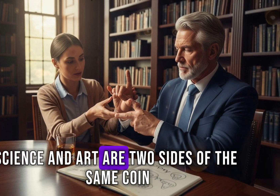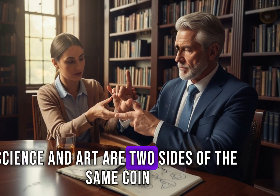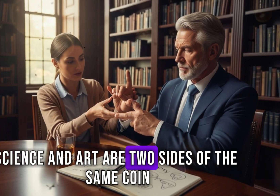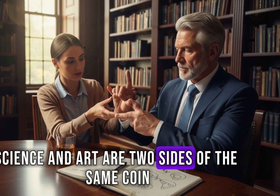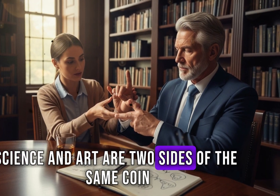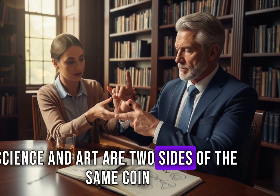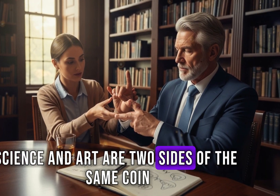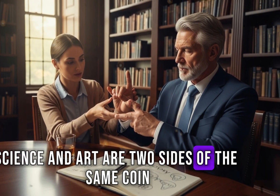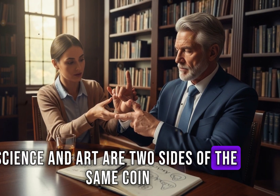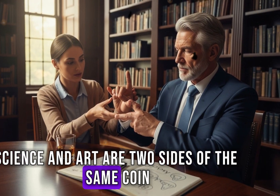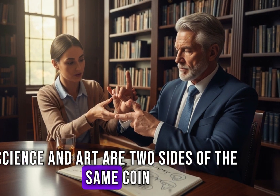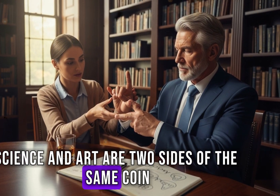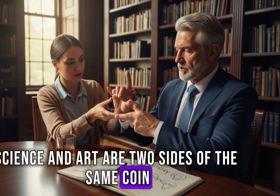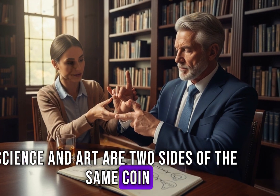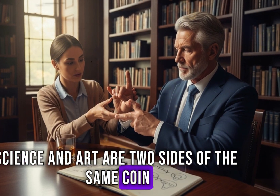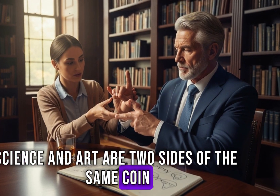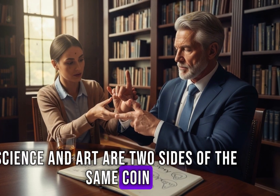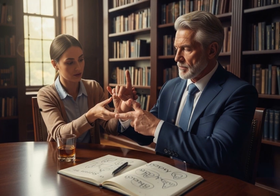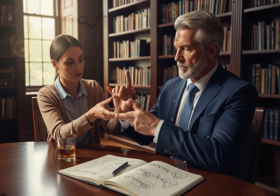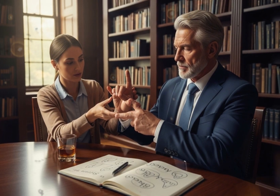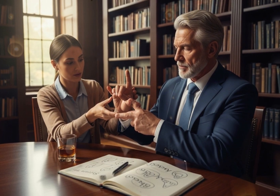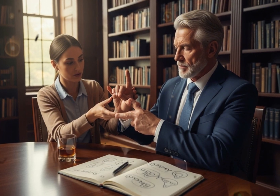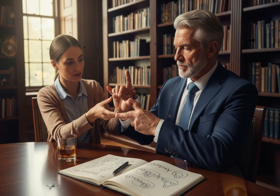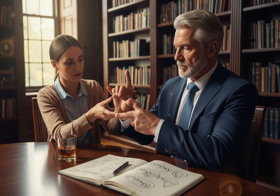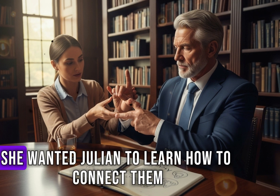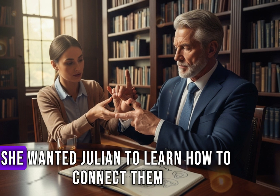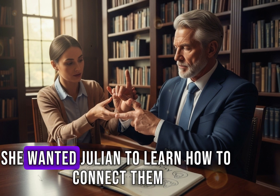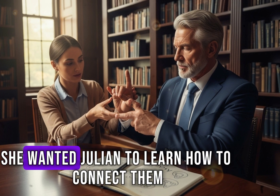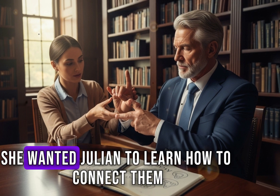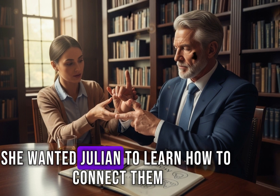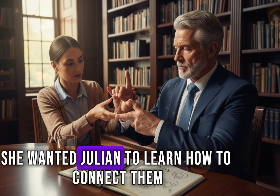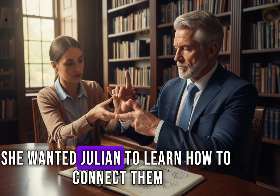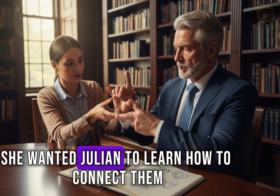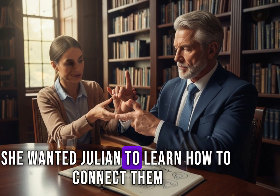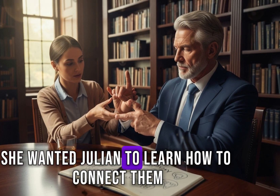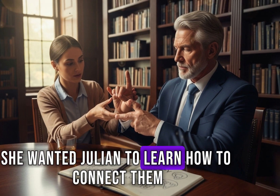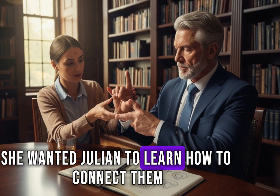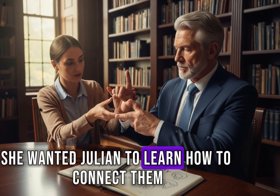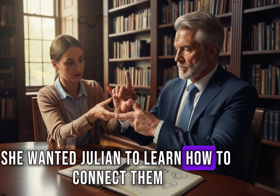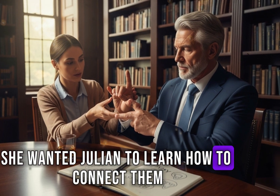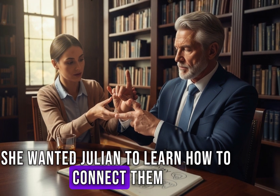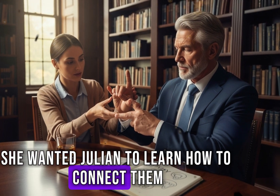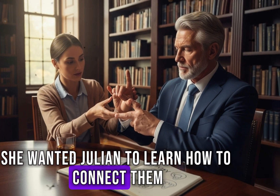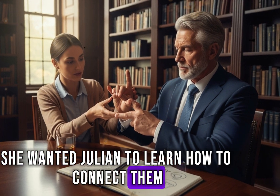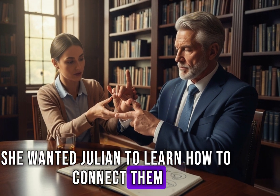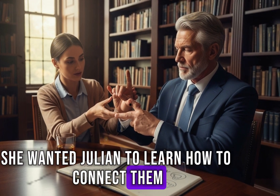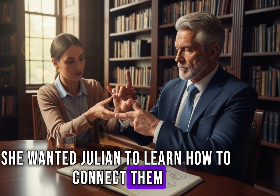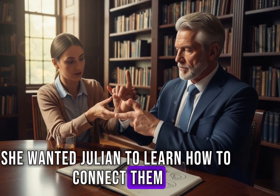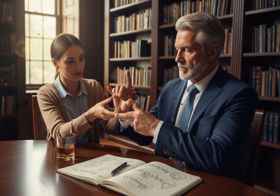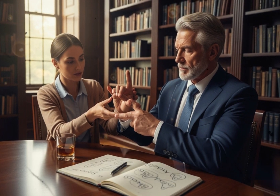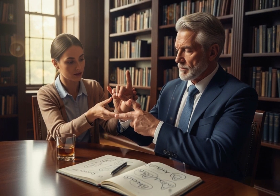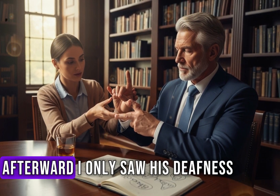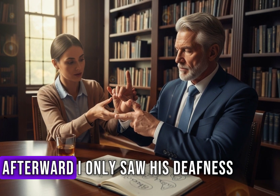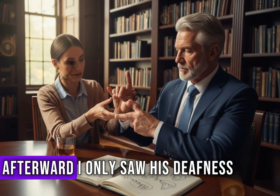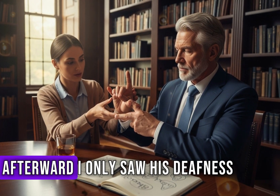two sides of the same coin. She wanted Julian to learn how to connect them.